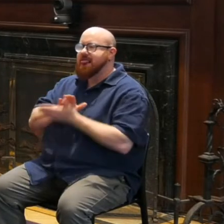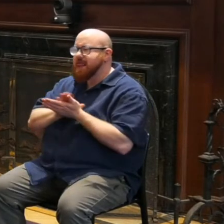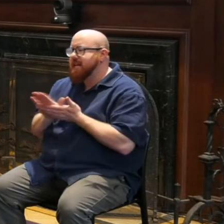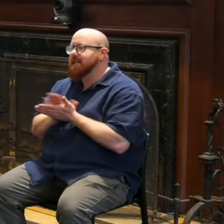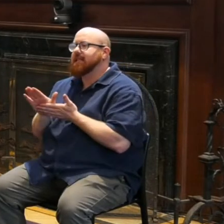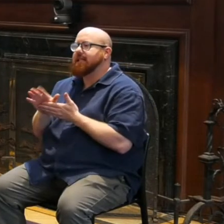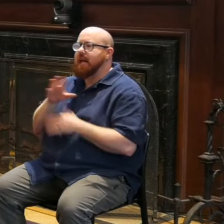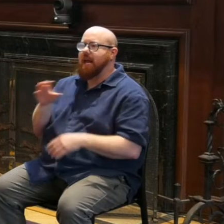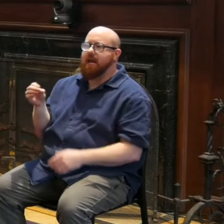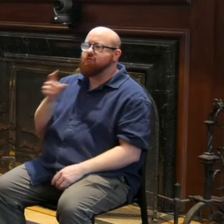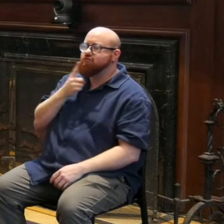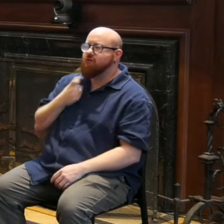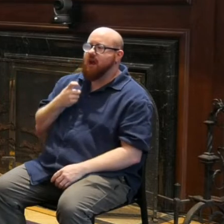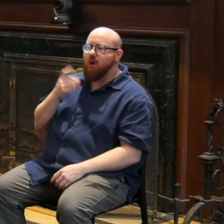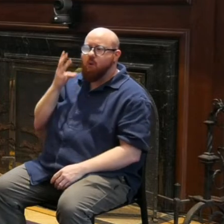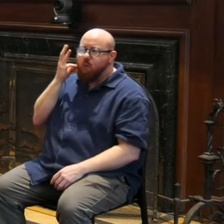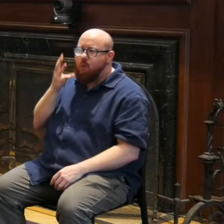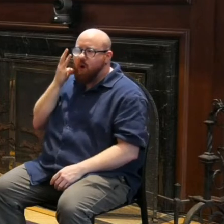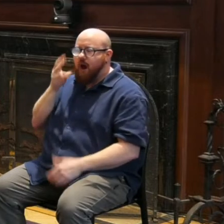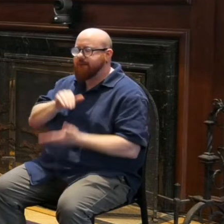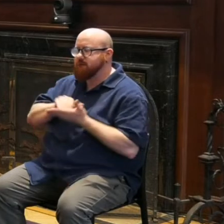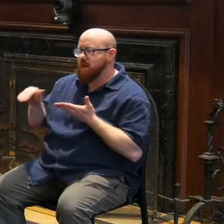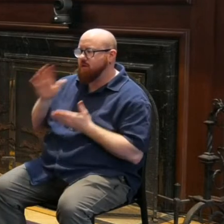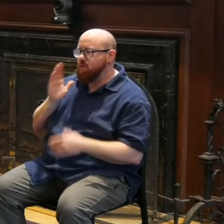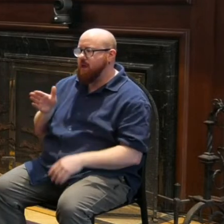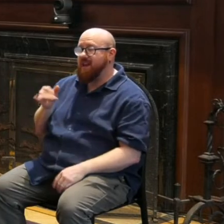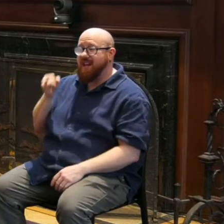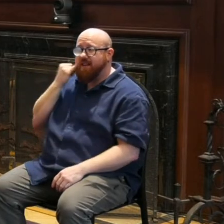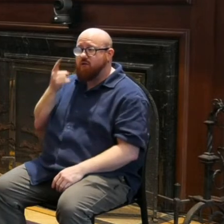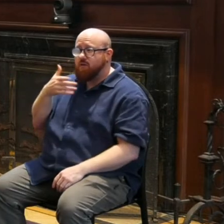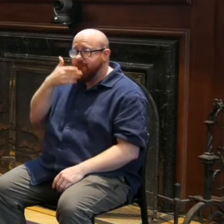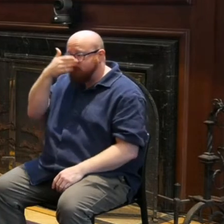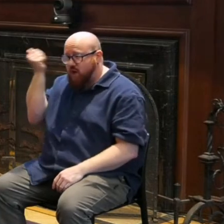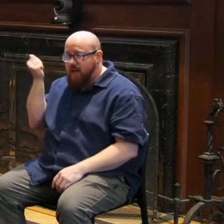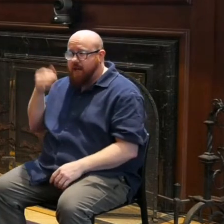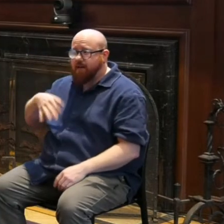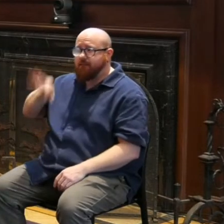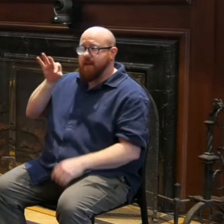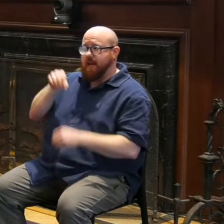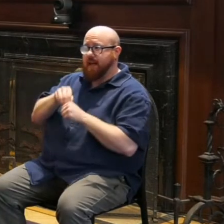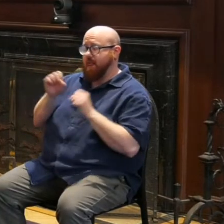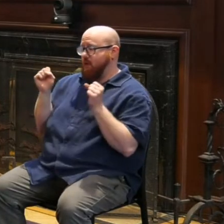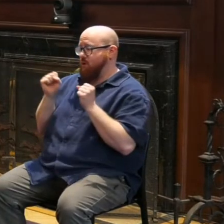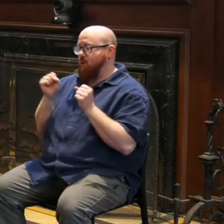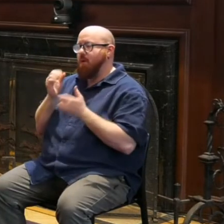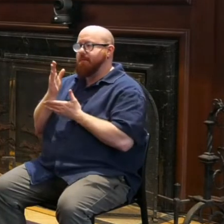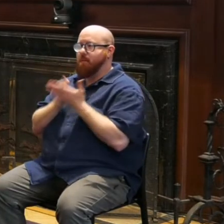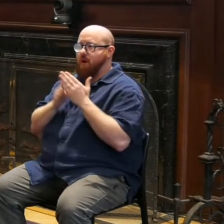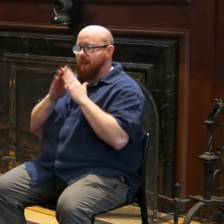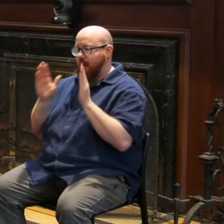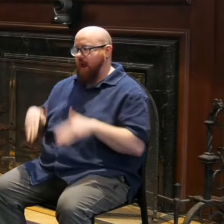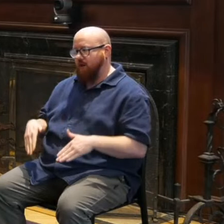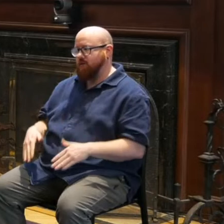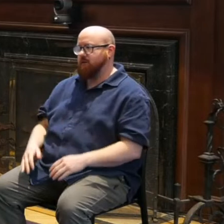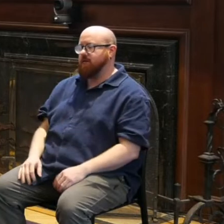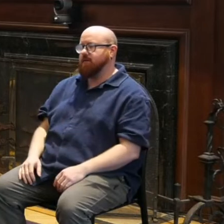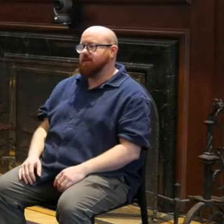red wine forgive, if you forget to find it in the coolest recesses of the house.